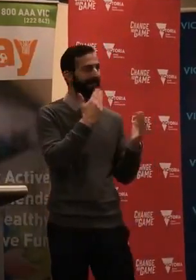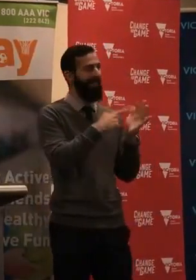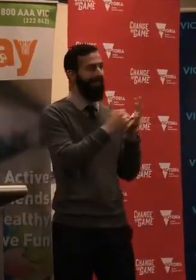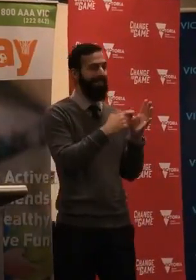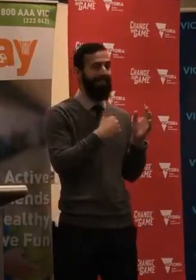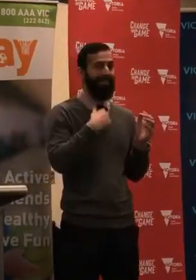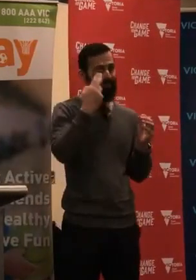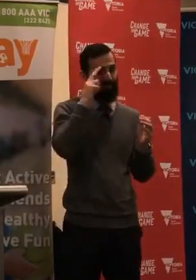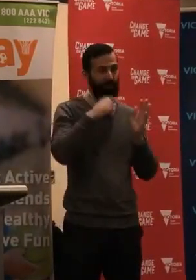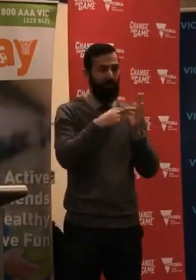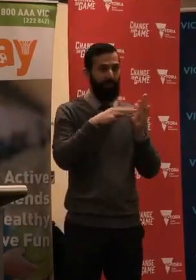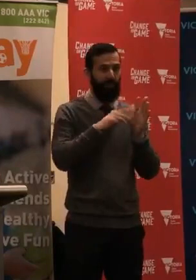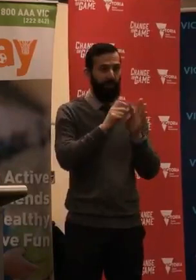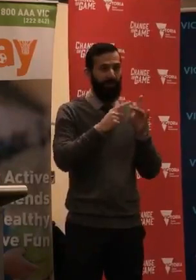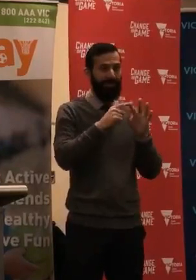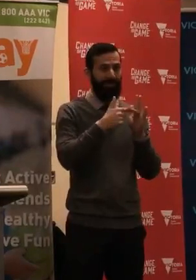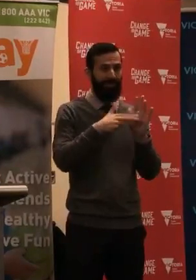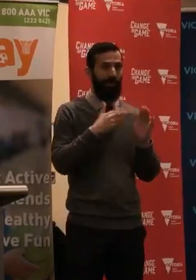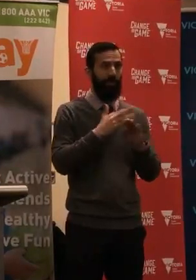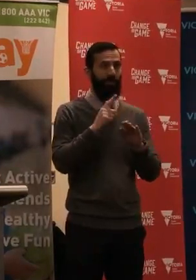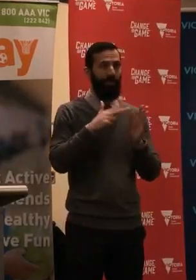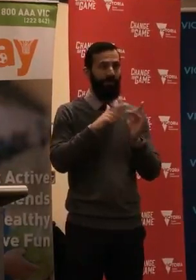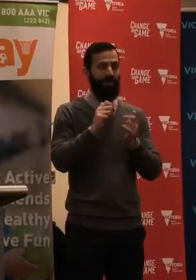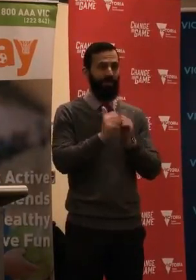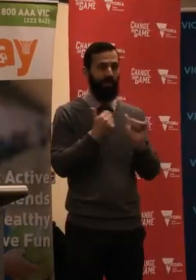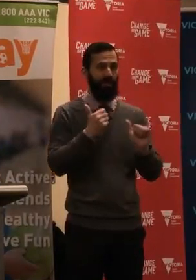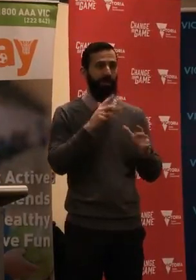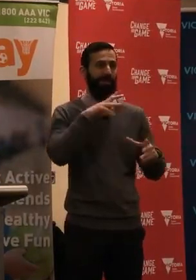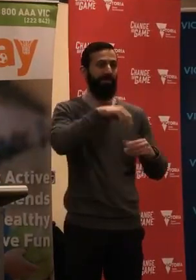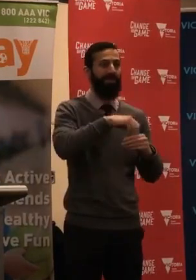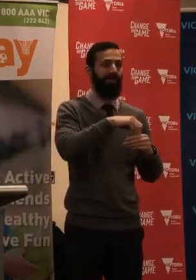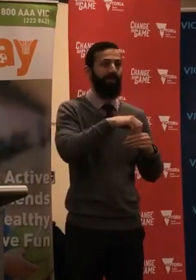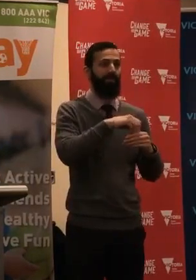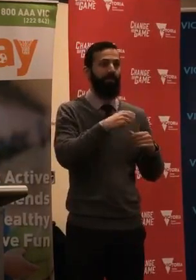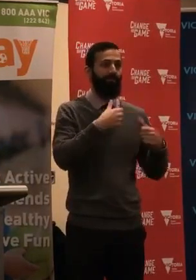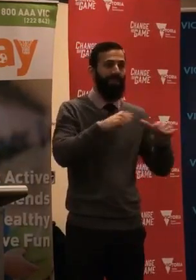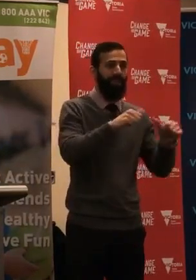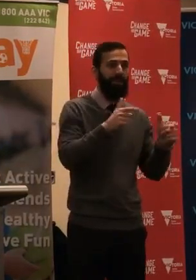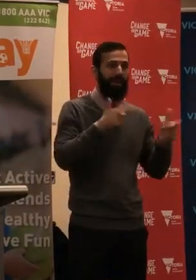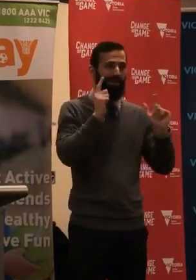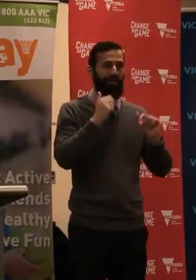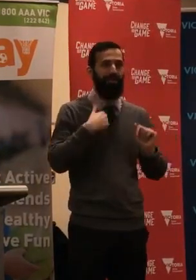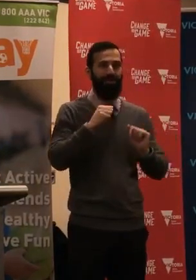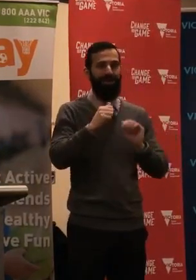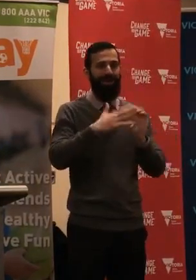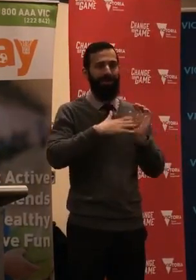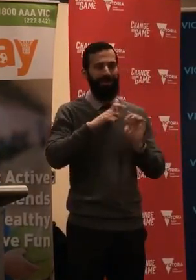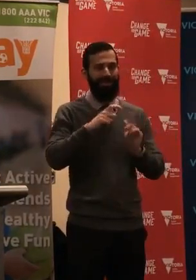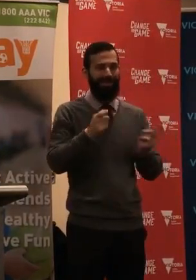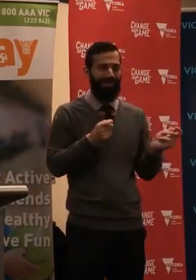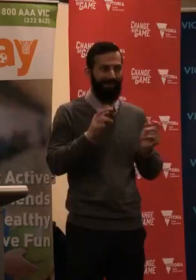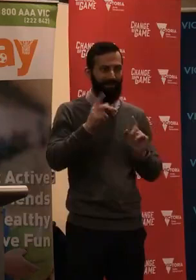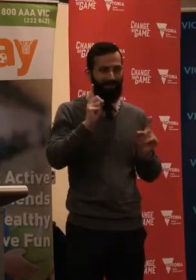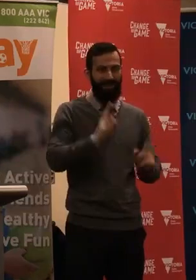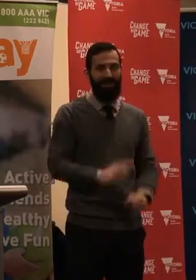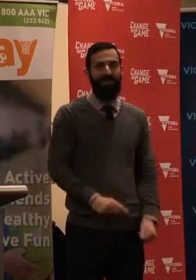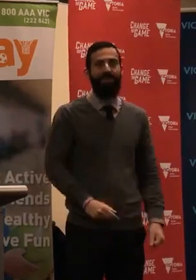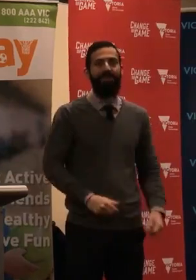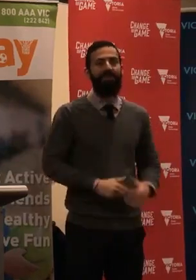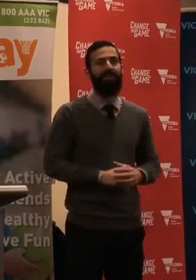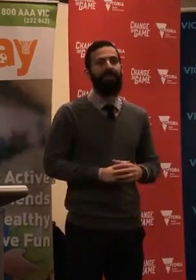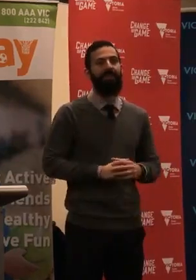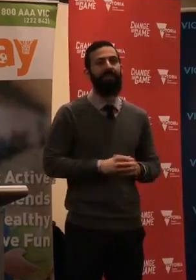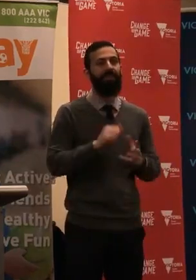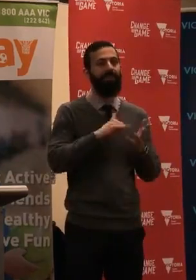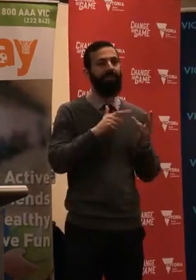So my name is Tom Dixon. I work for VicSport, the Participation Strategy Manager. I'll be your MC for today. So